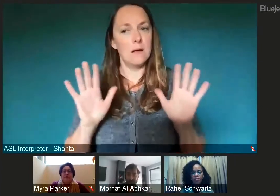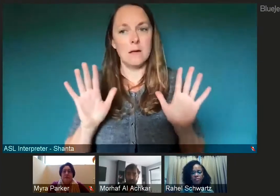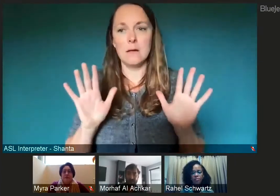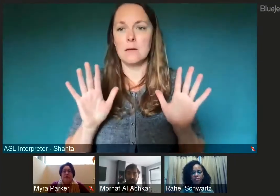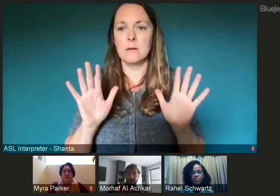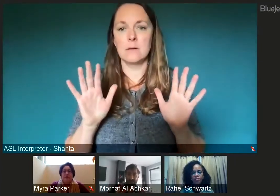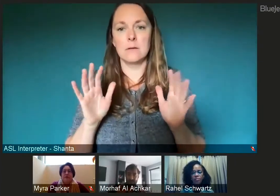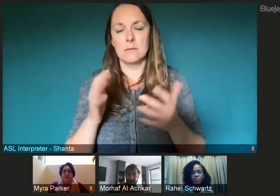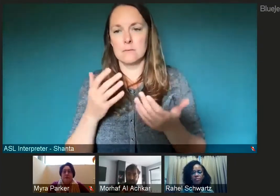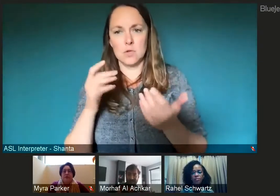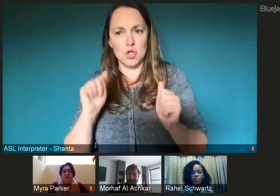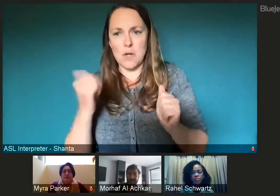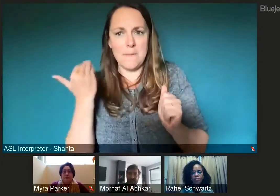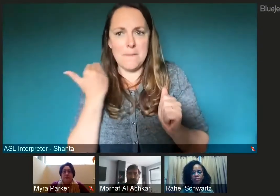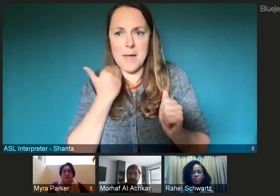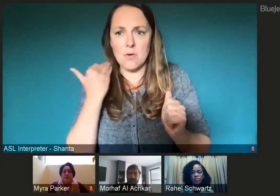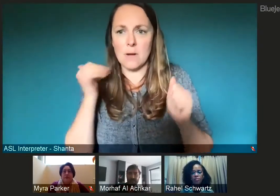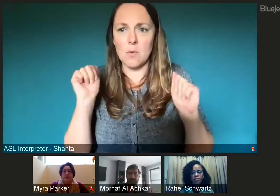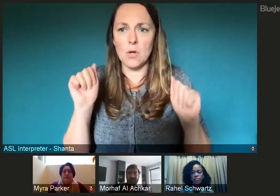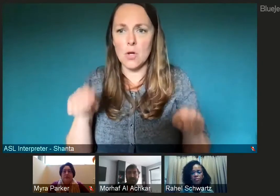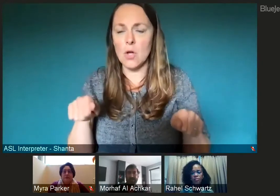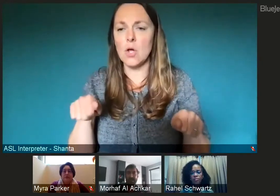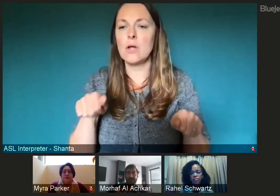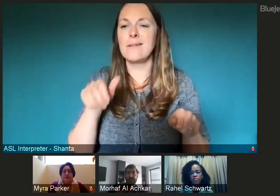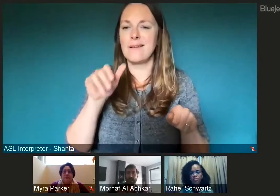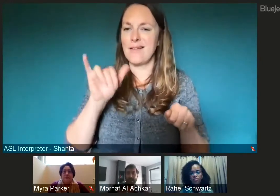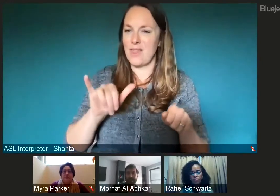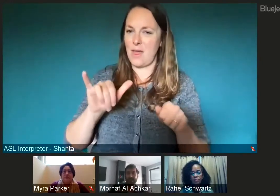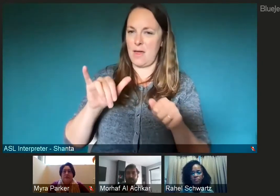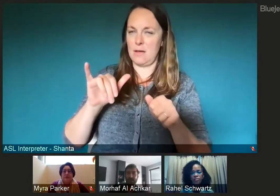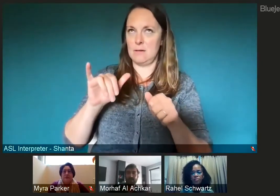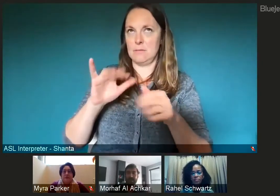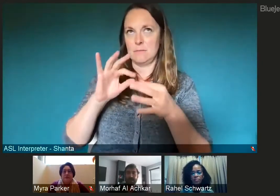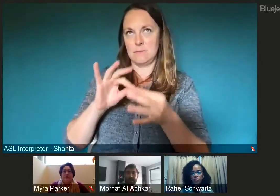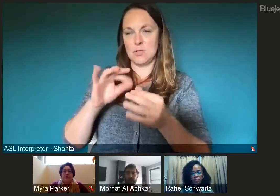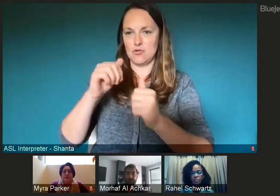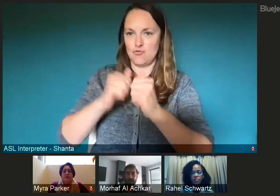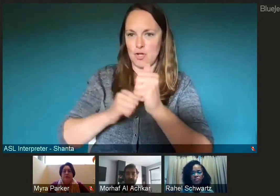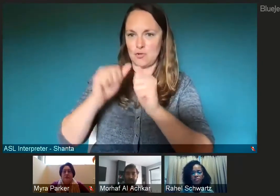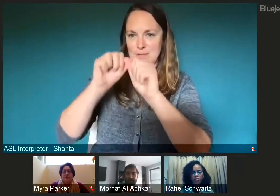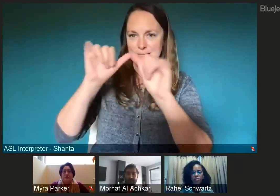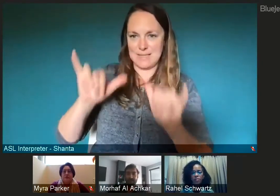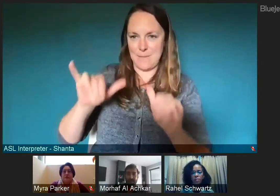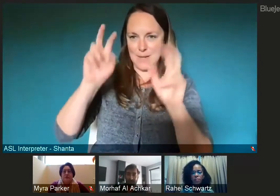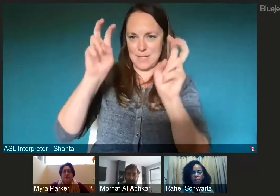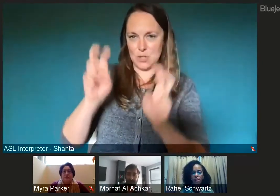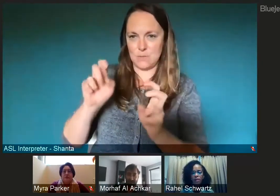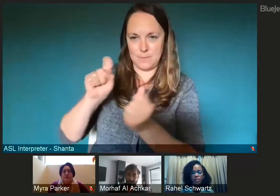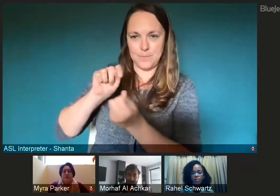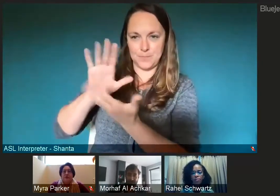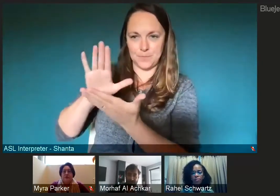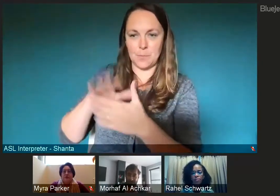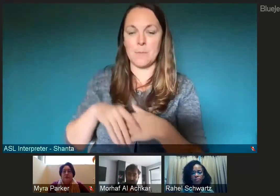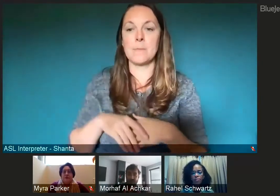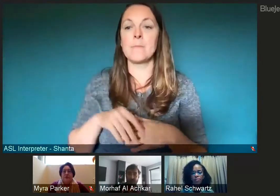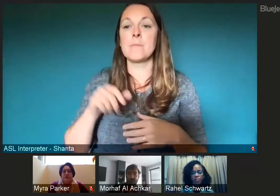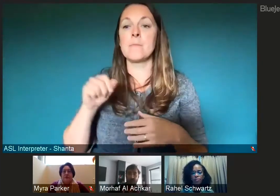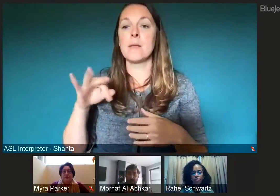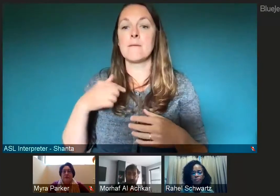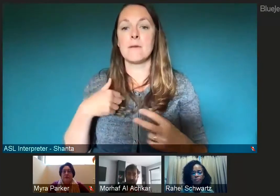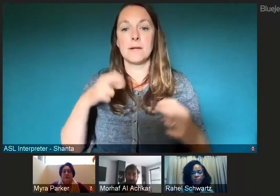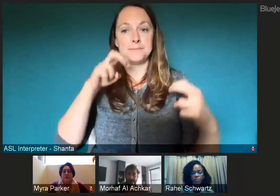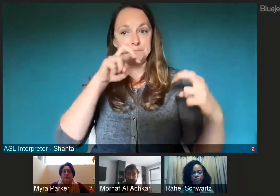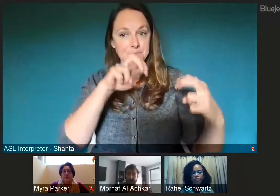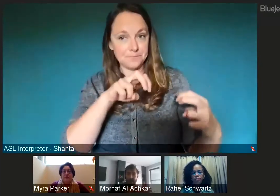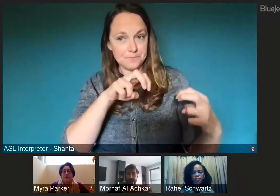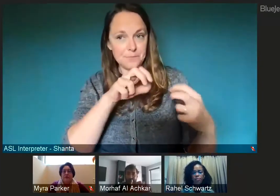a bankruptcy. So those needs, some of the structural and systemic things need to be addressed. If I am seen by the doctor, and we've done this work, we